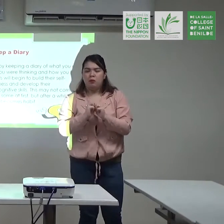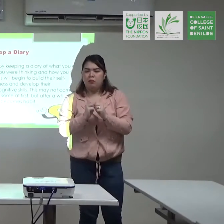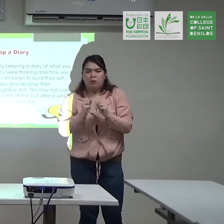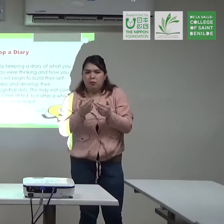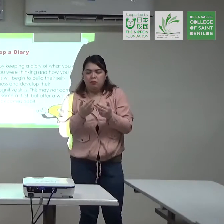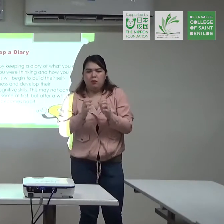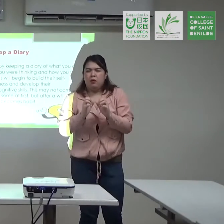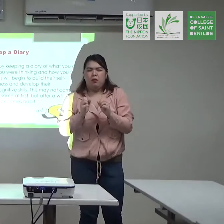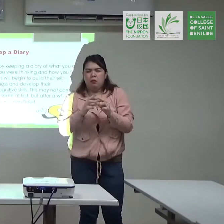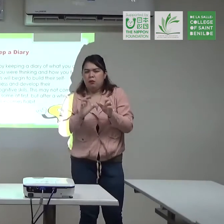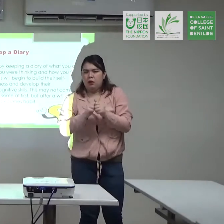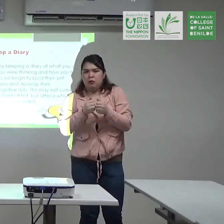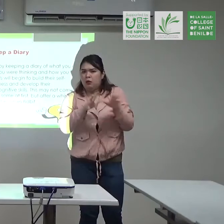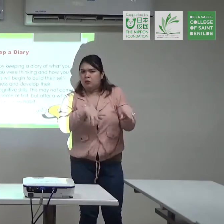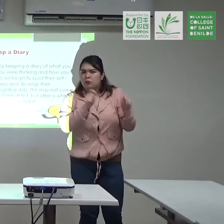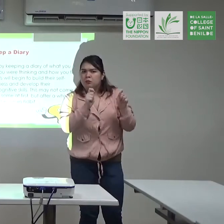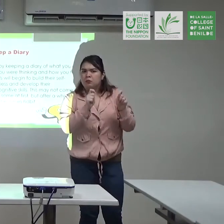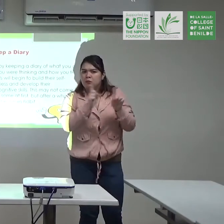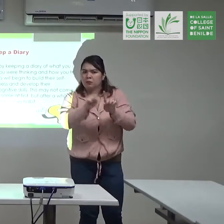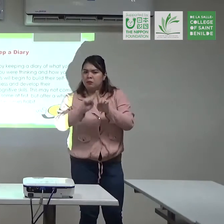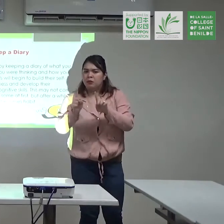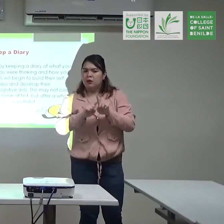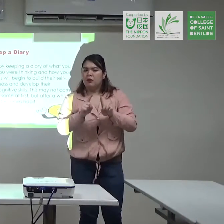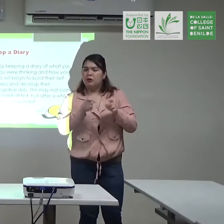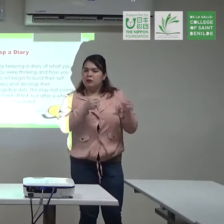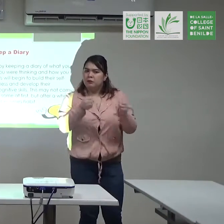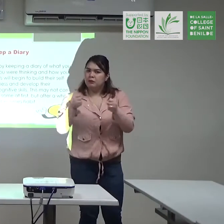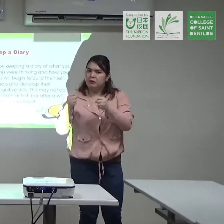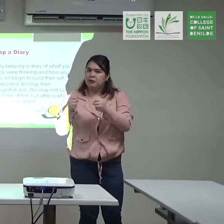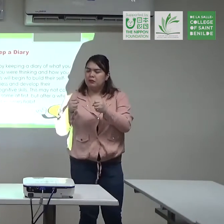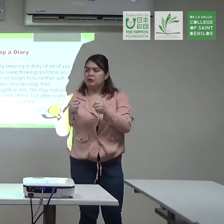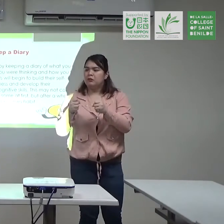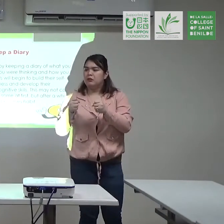different metacognitive strategies? Make them